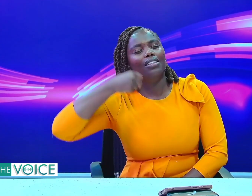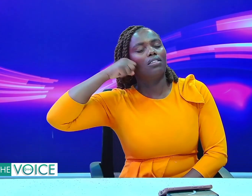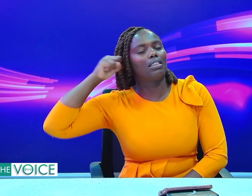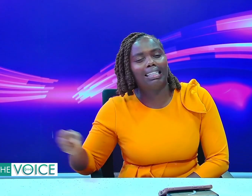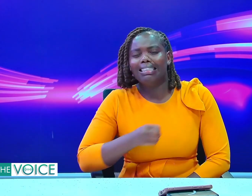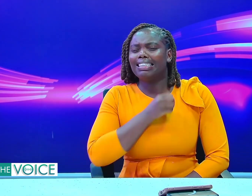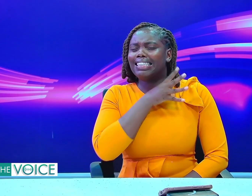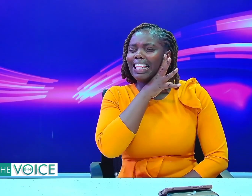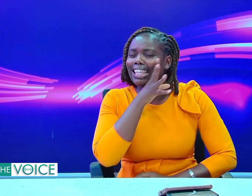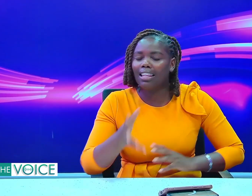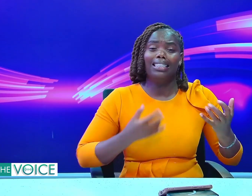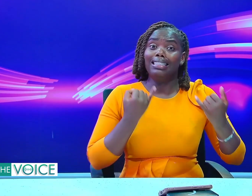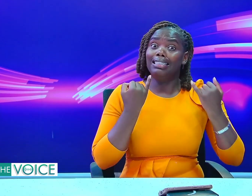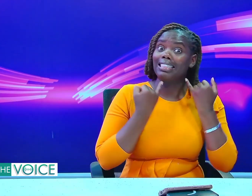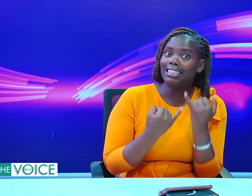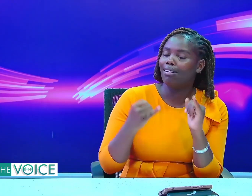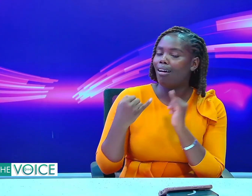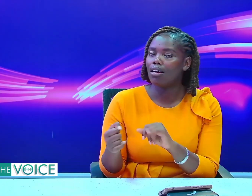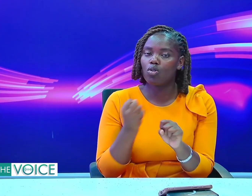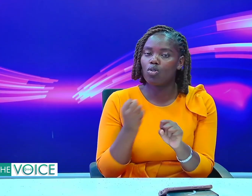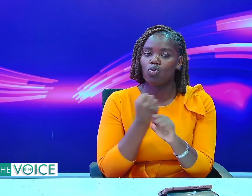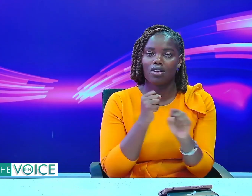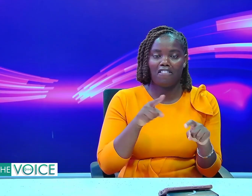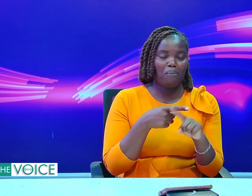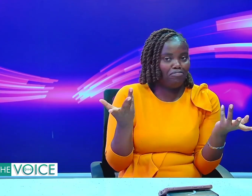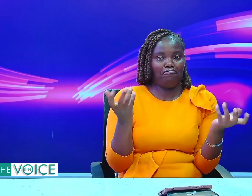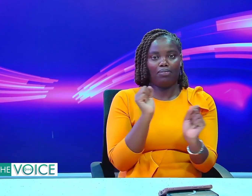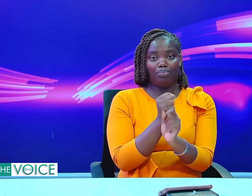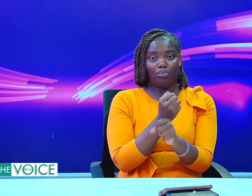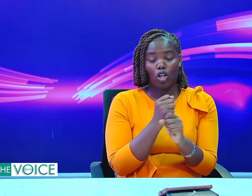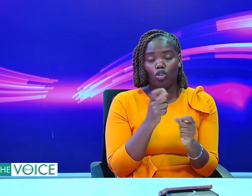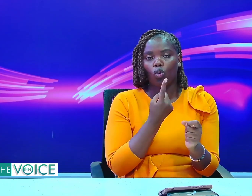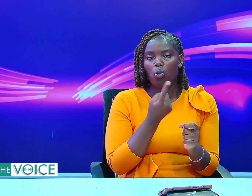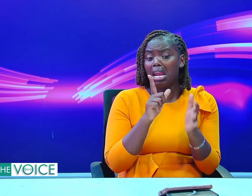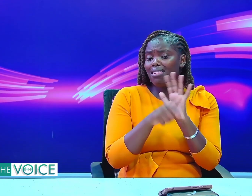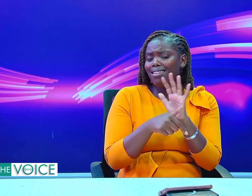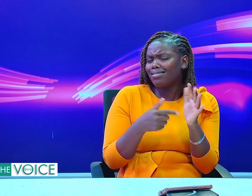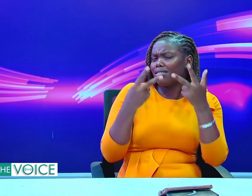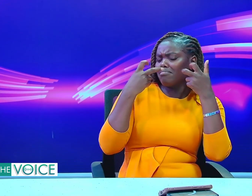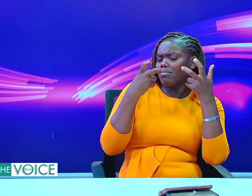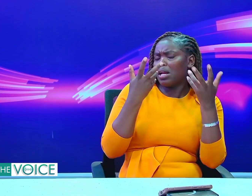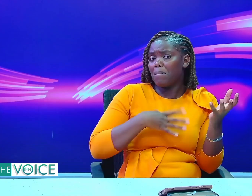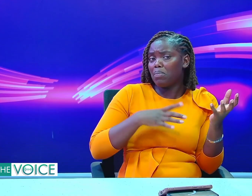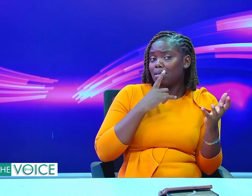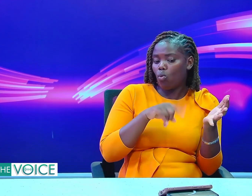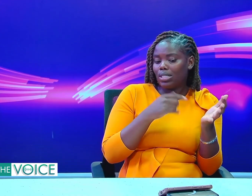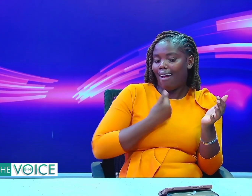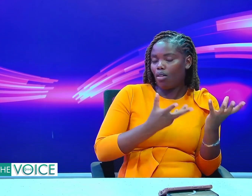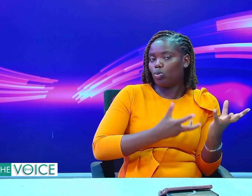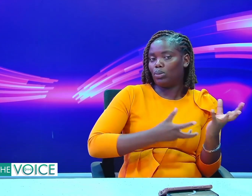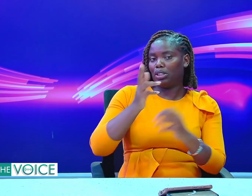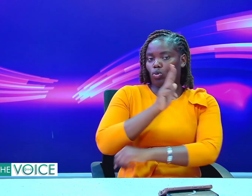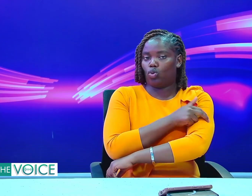was screaming. From the video, the girl was screaming, crying for help, but she couldn't defend herself.